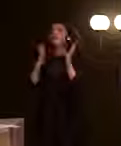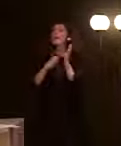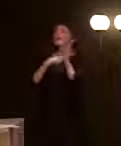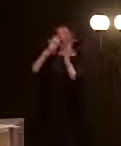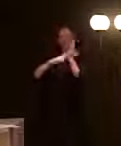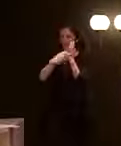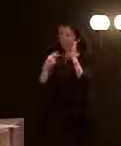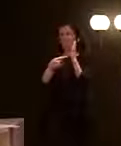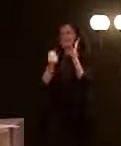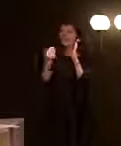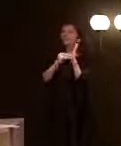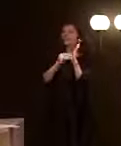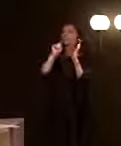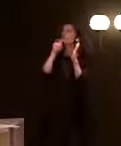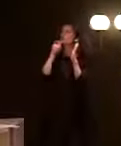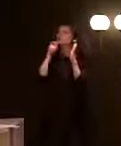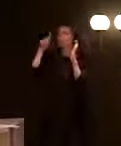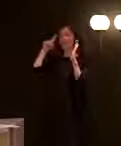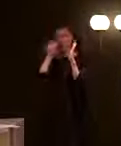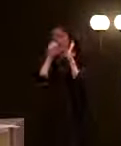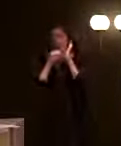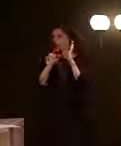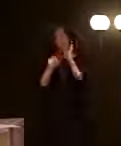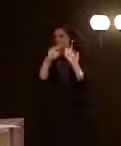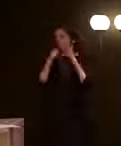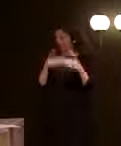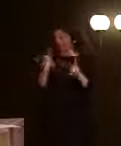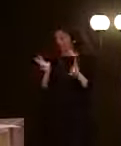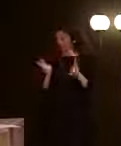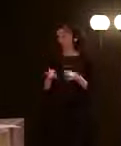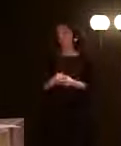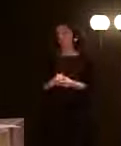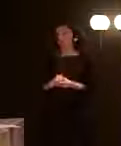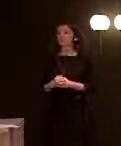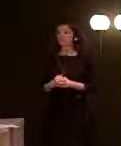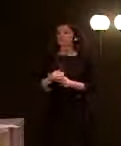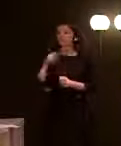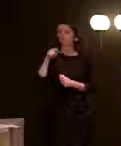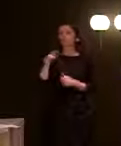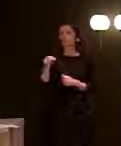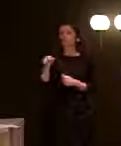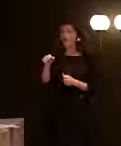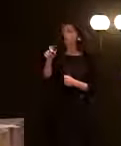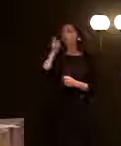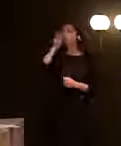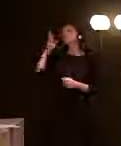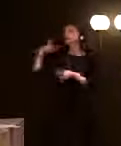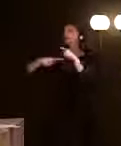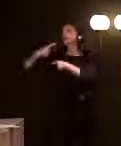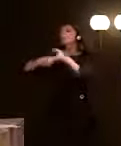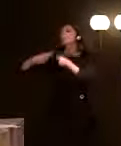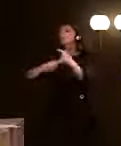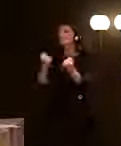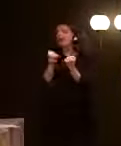Now, routines are just an activity that you can develop throughout the year and work on different